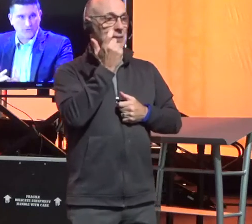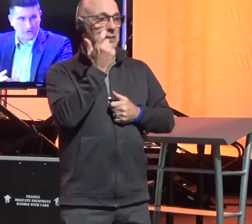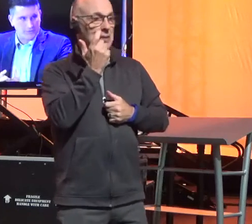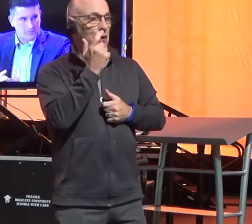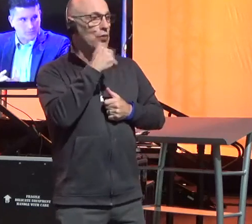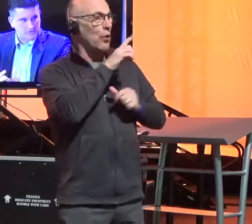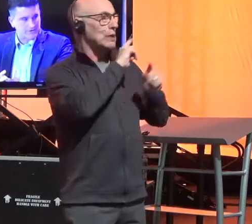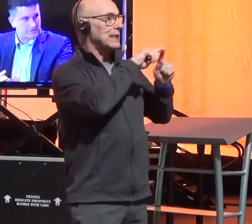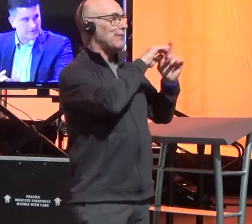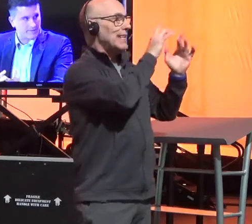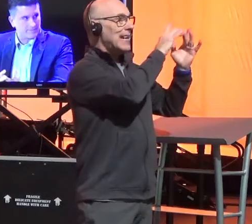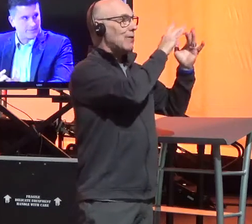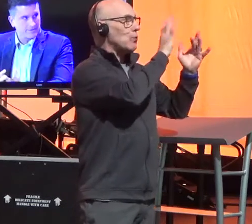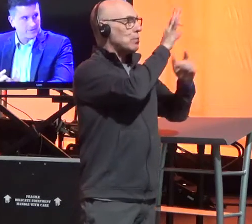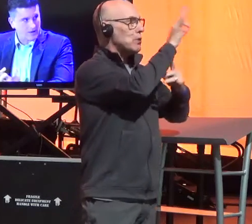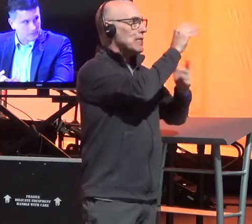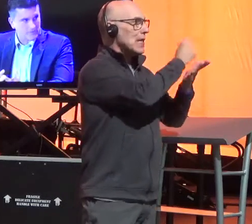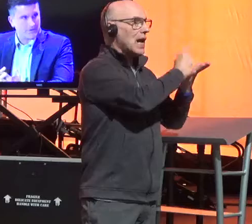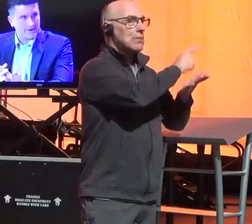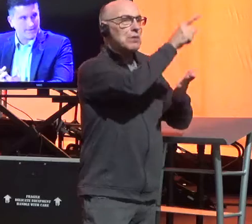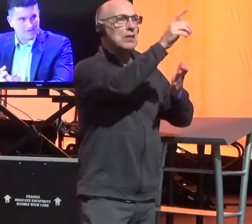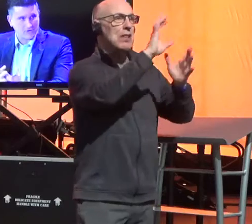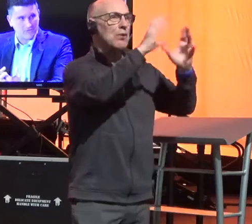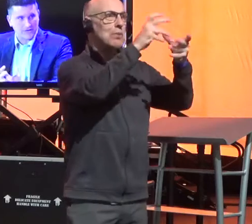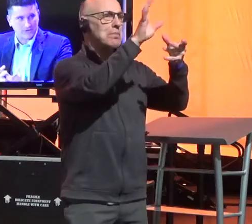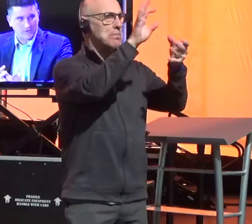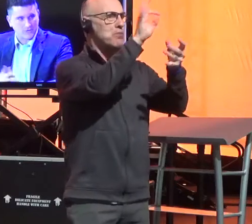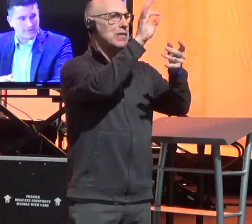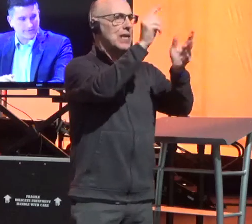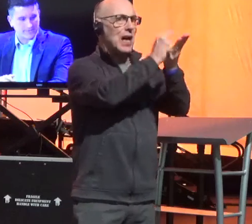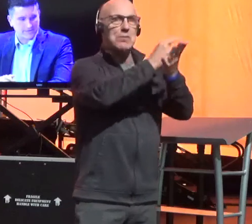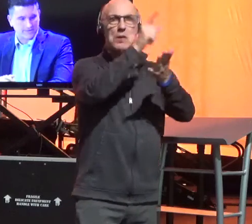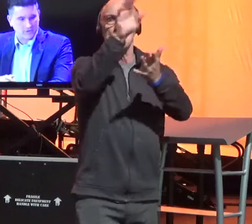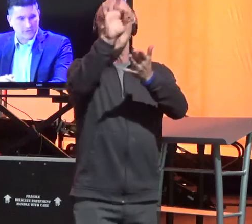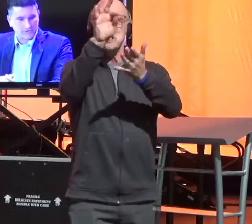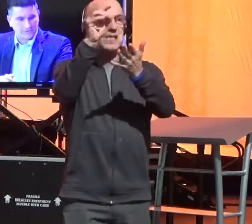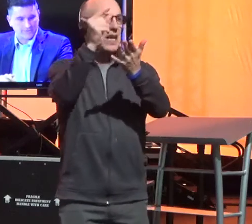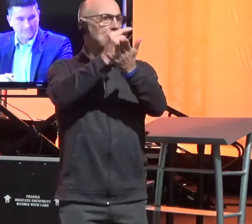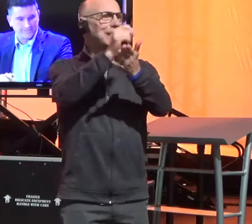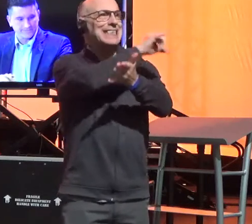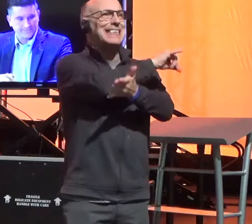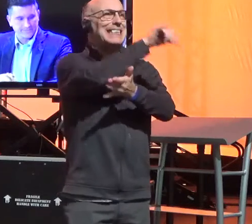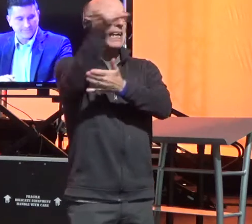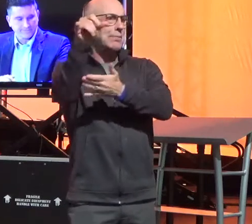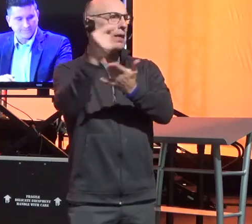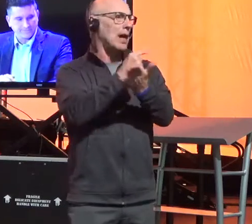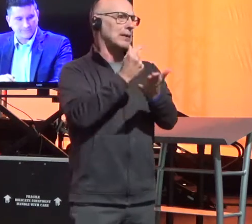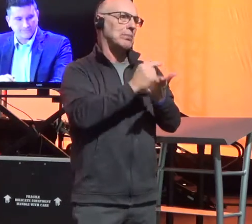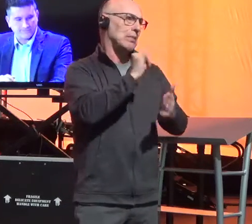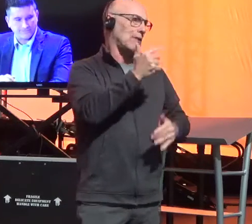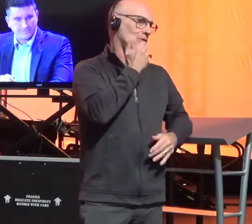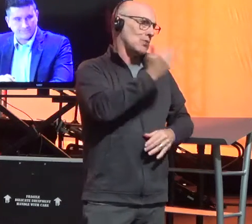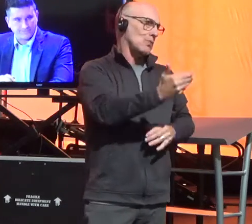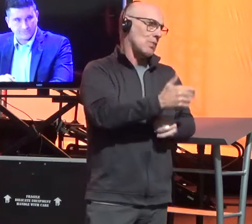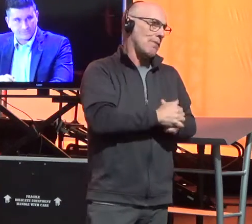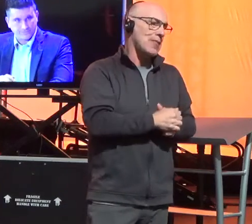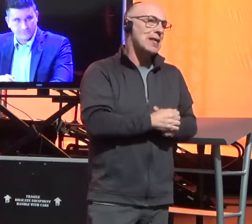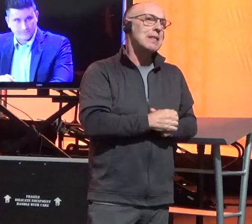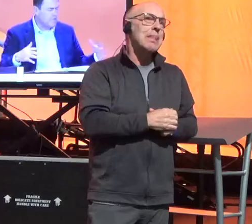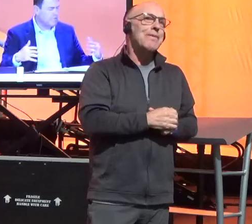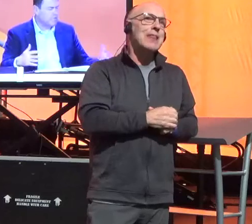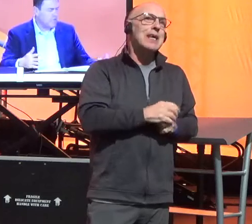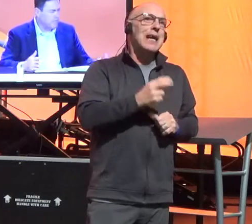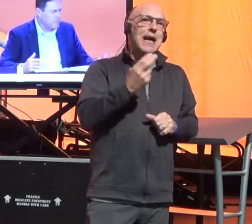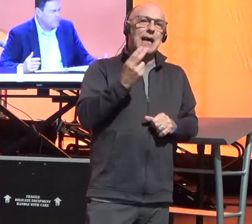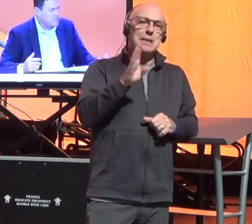are going to be preaching the same gospel, and that's a good thing. That's an encouraging thing. Praise Him. HB, does this